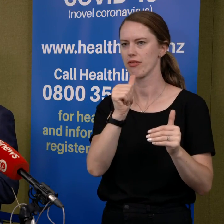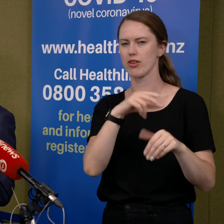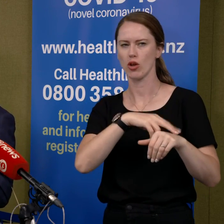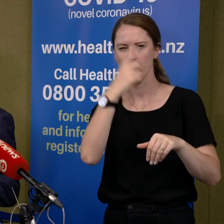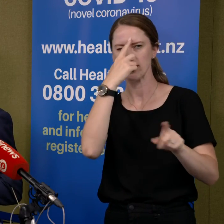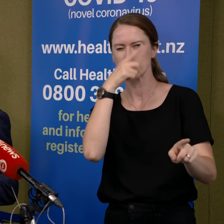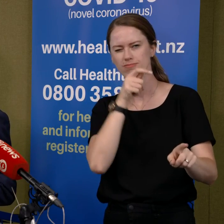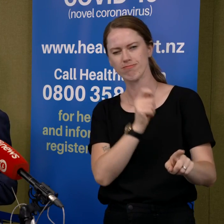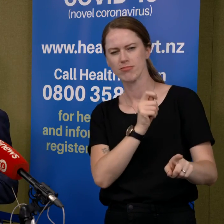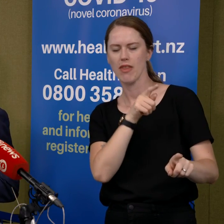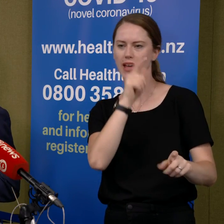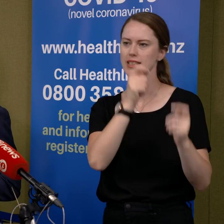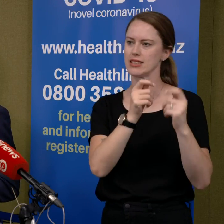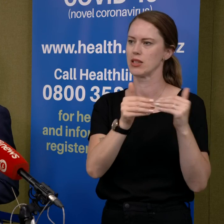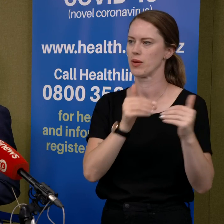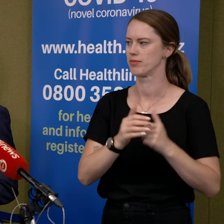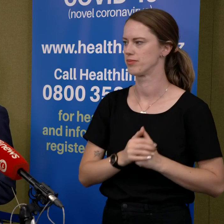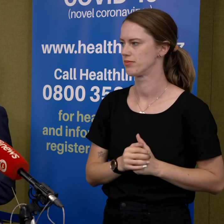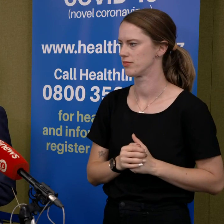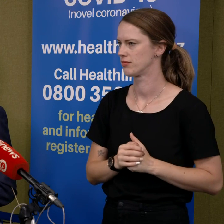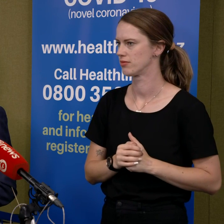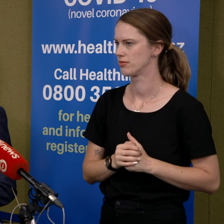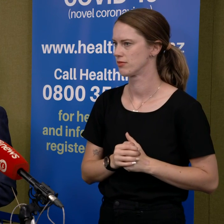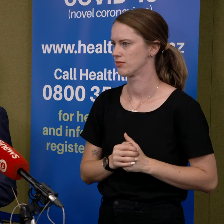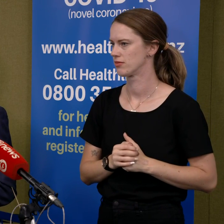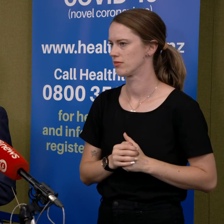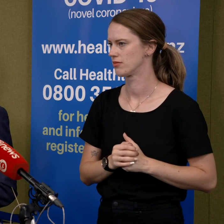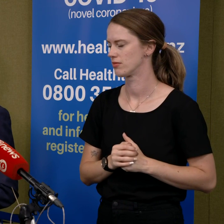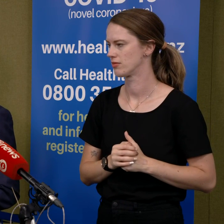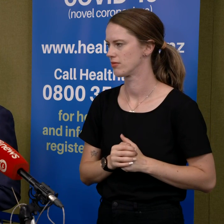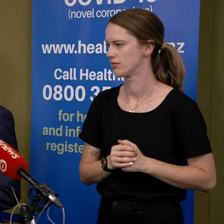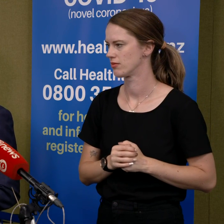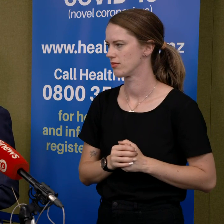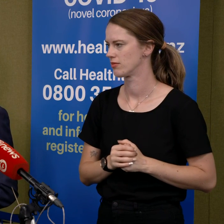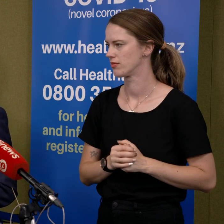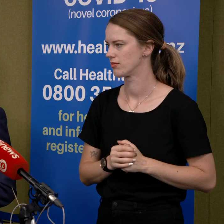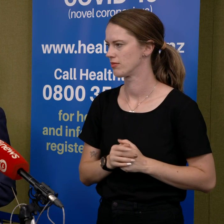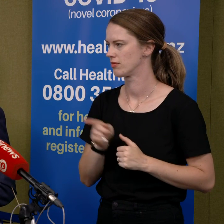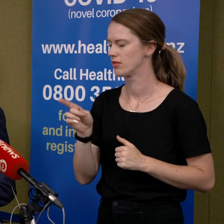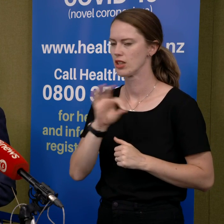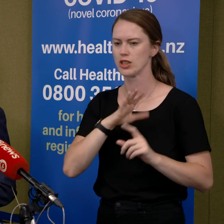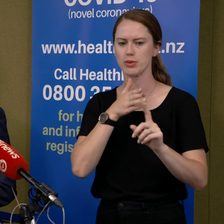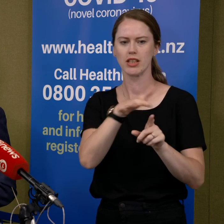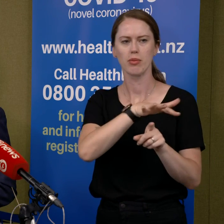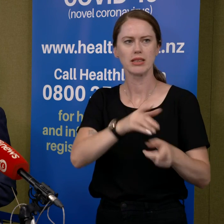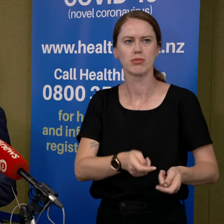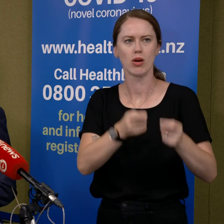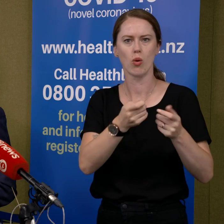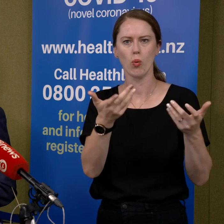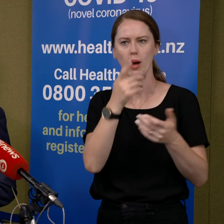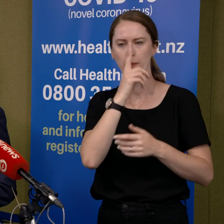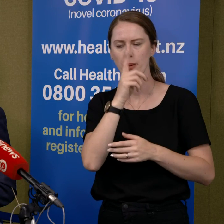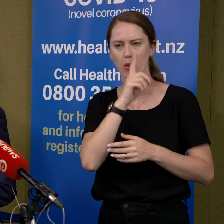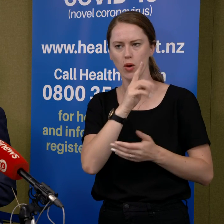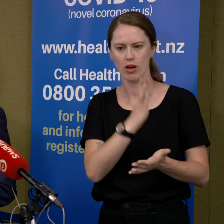hesitate to test. And we just still One haven't more question. seen any specific places come out about where people who